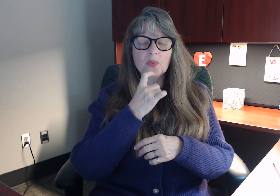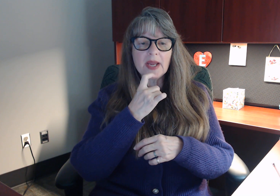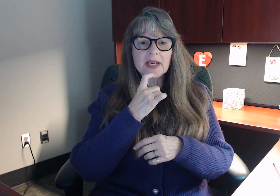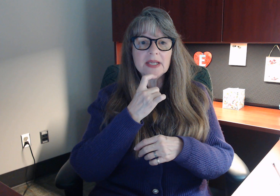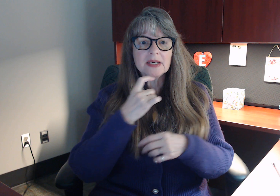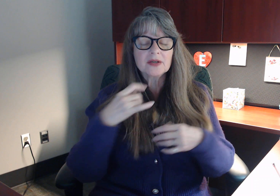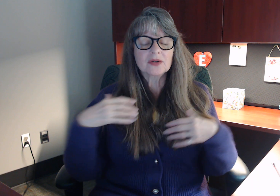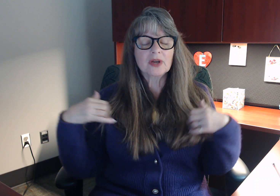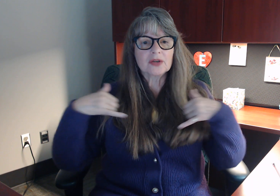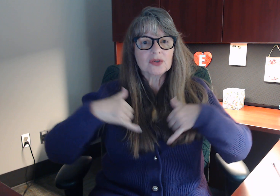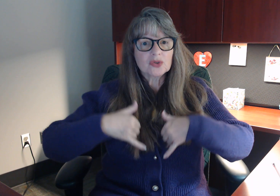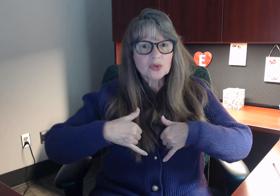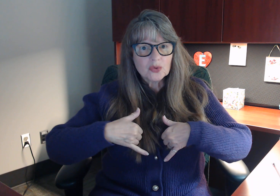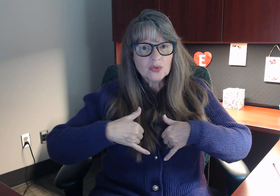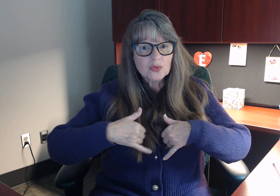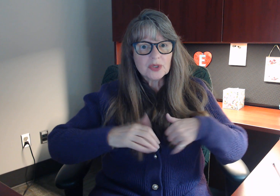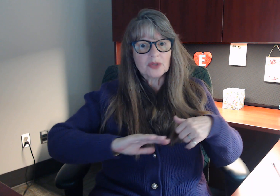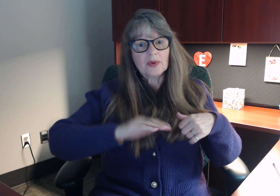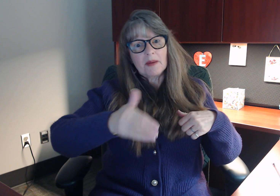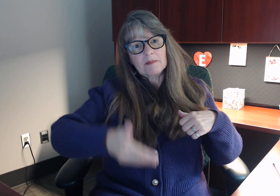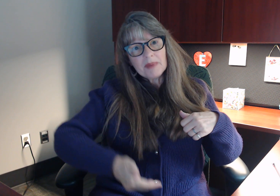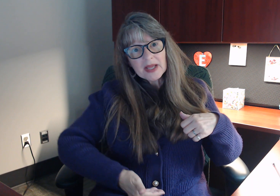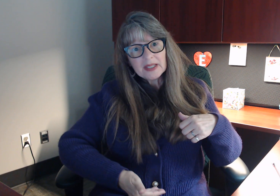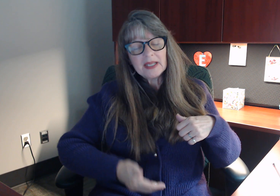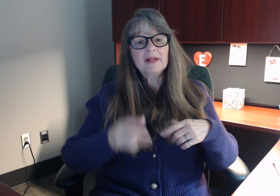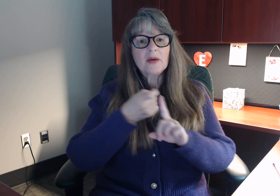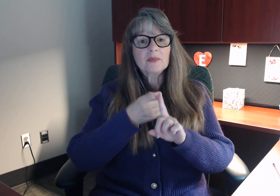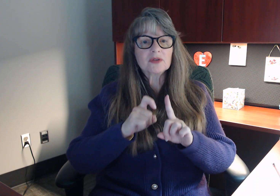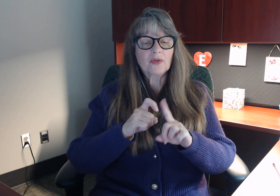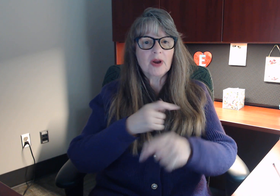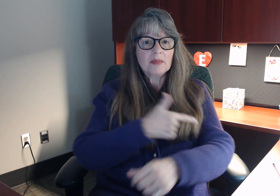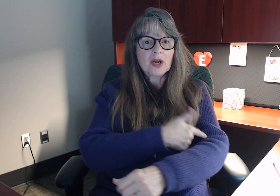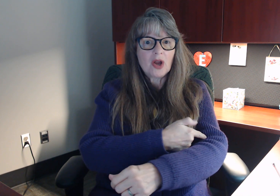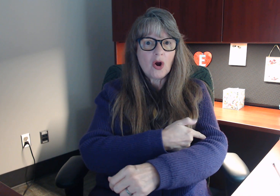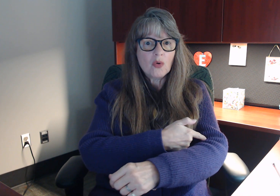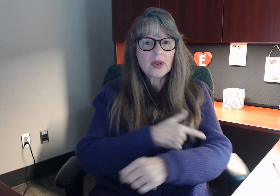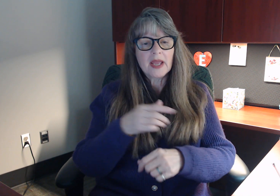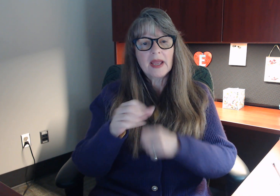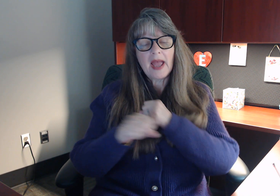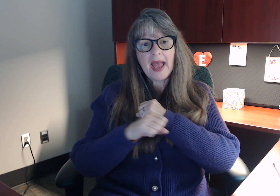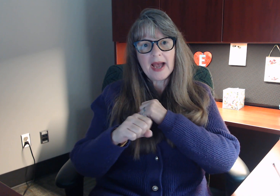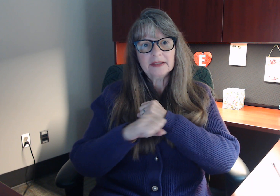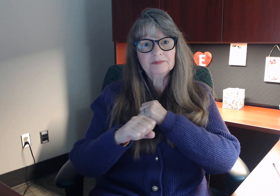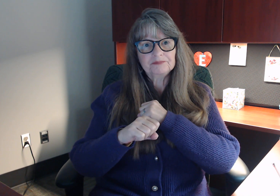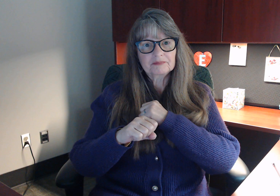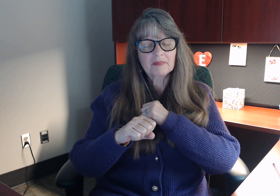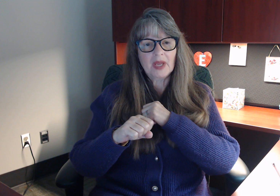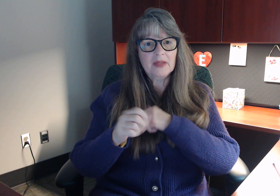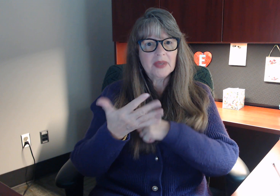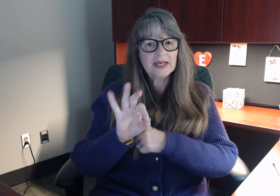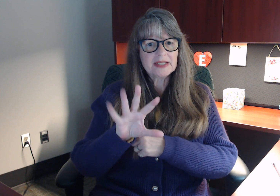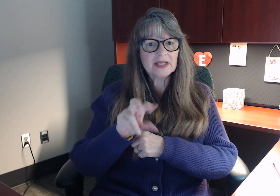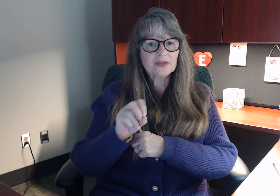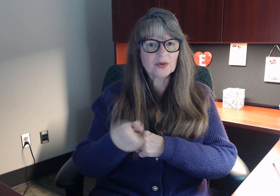red suit and the round belly, that was from a Coke ad in the